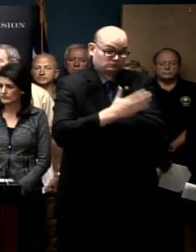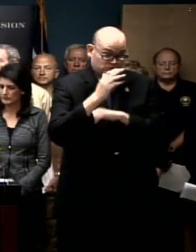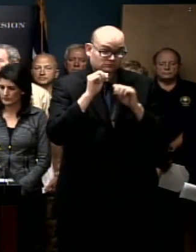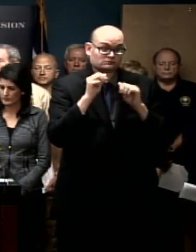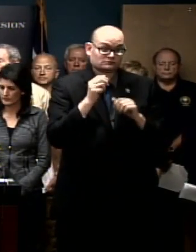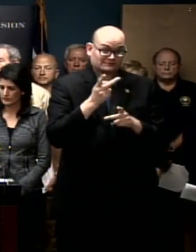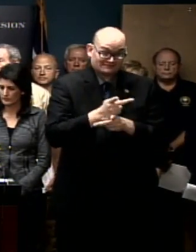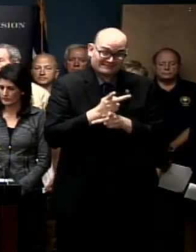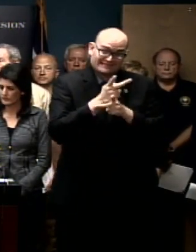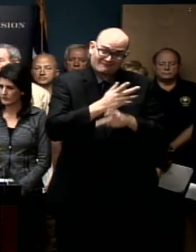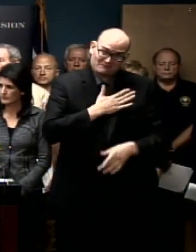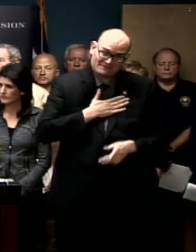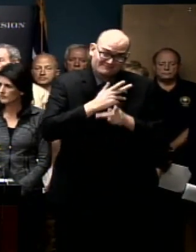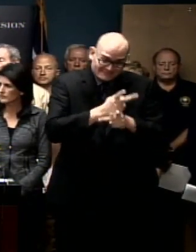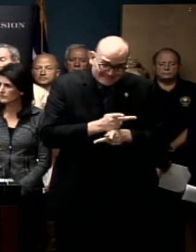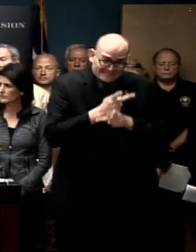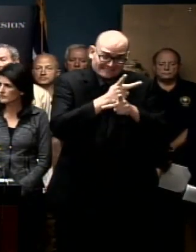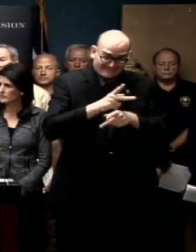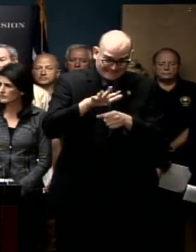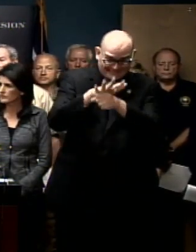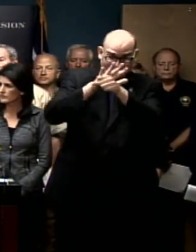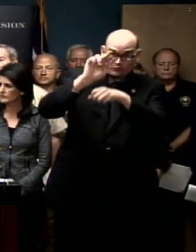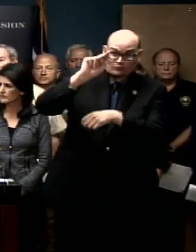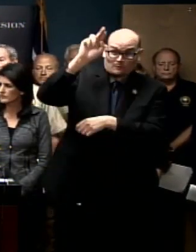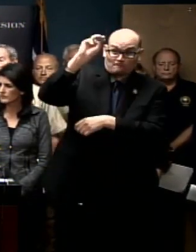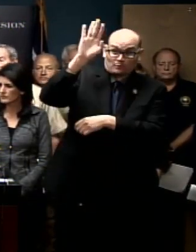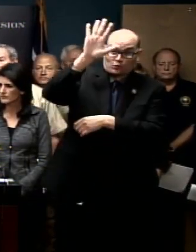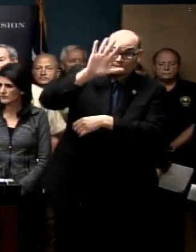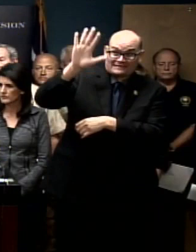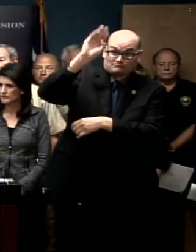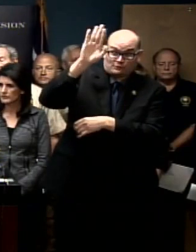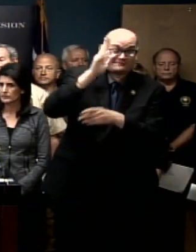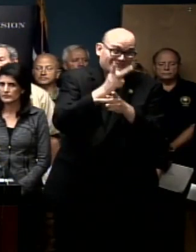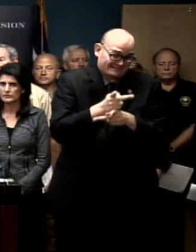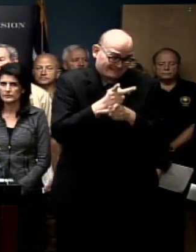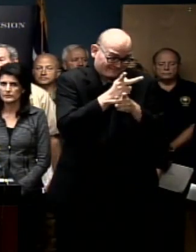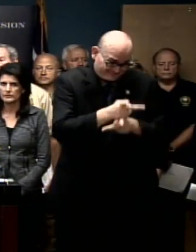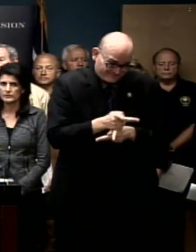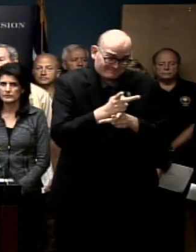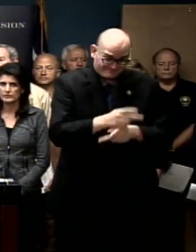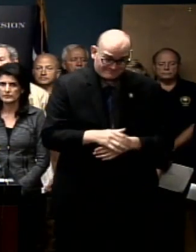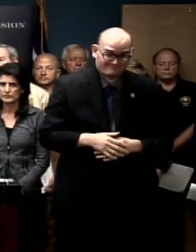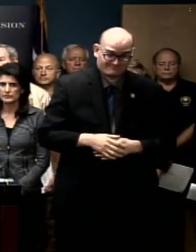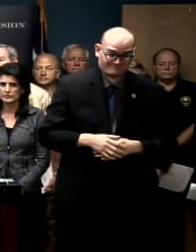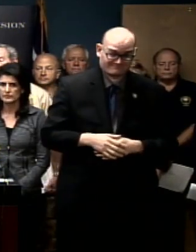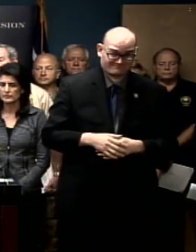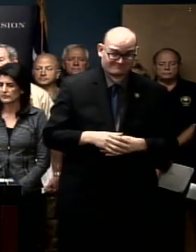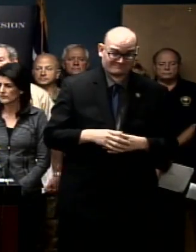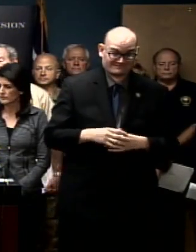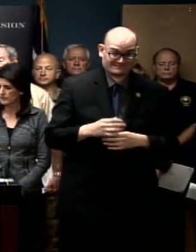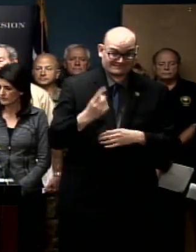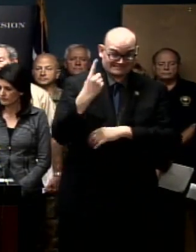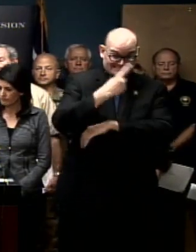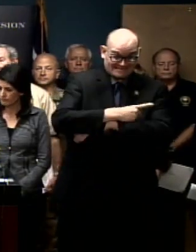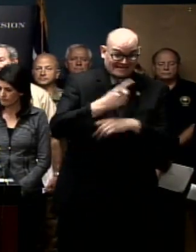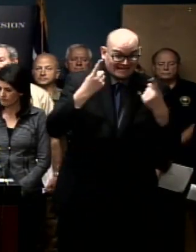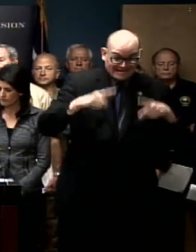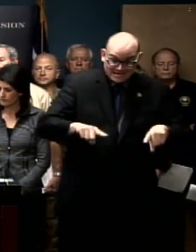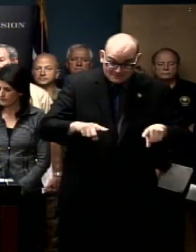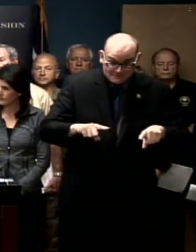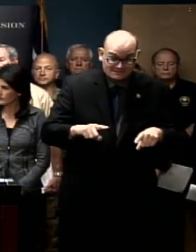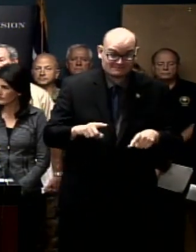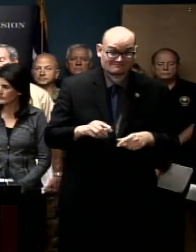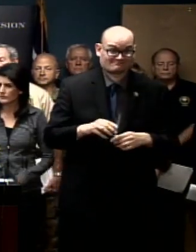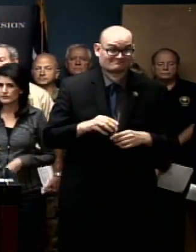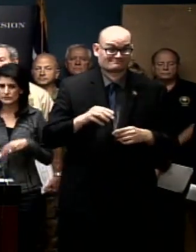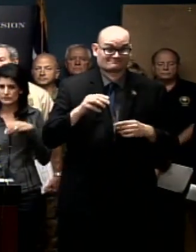you're still out there. It might look like it's improving, but it's still windy. In terms of what happened today, all we know, we haven't been able to see any high